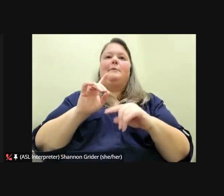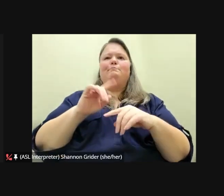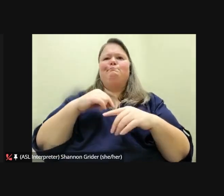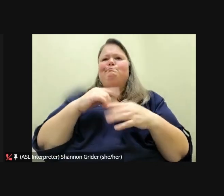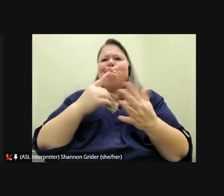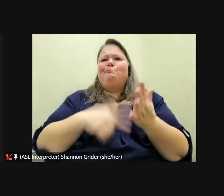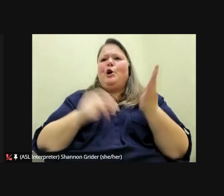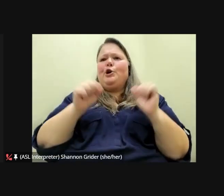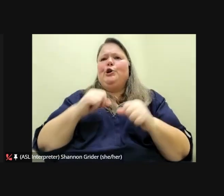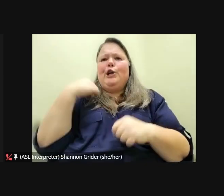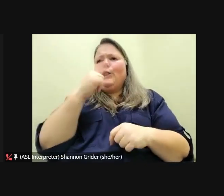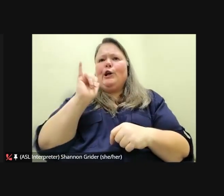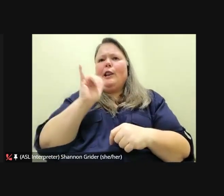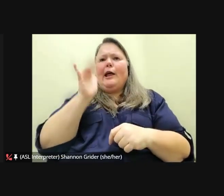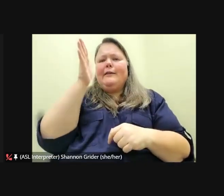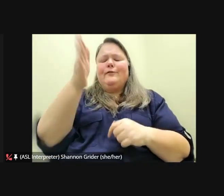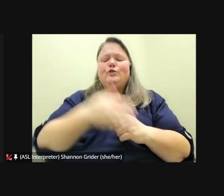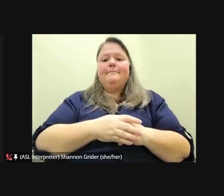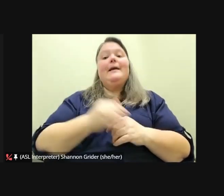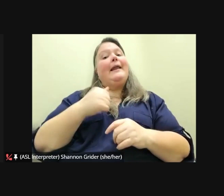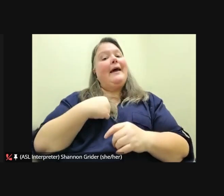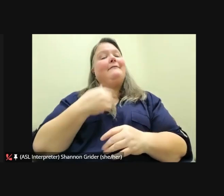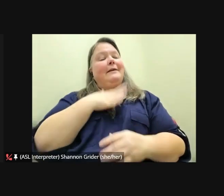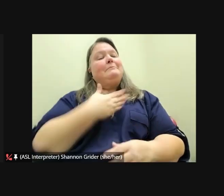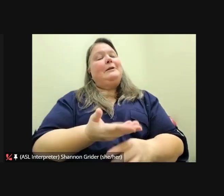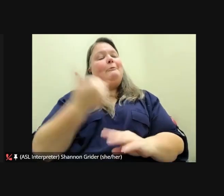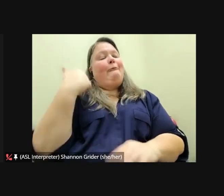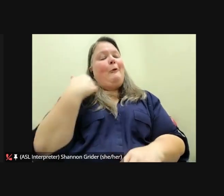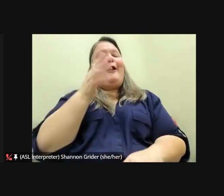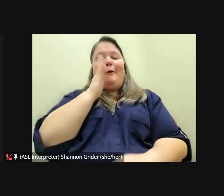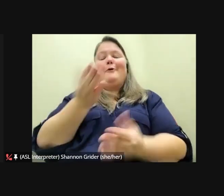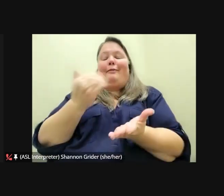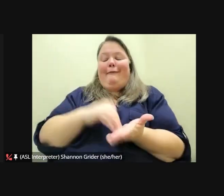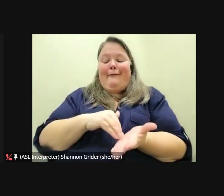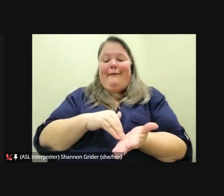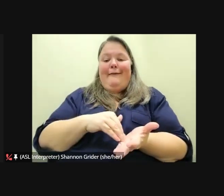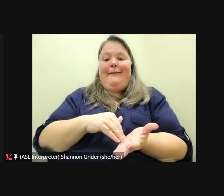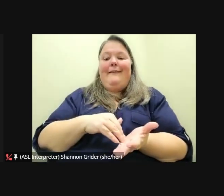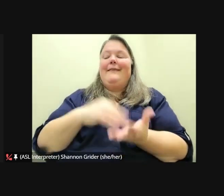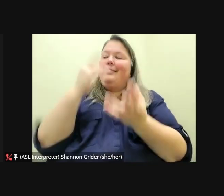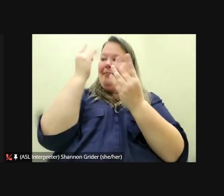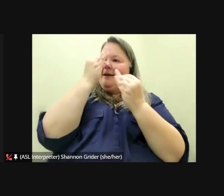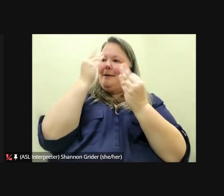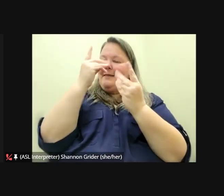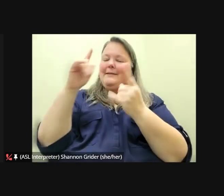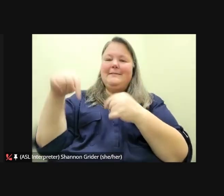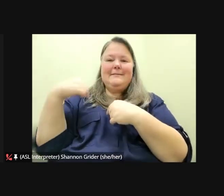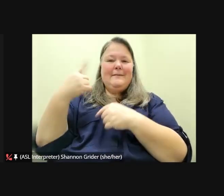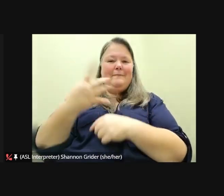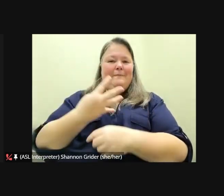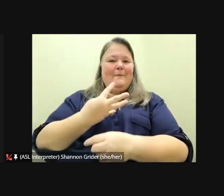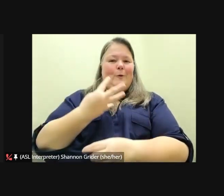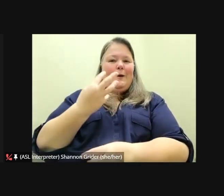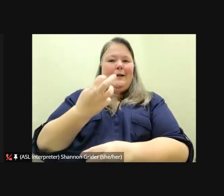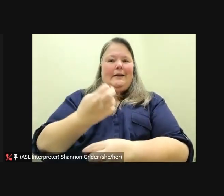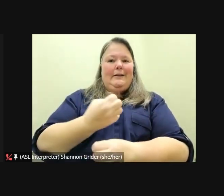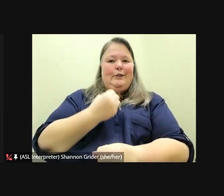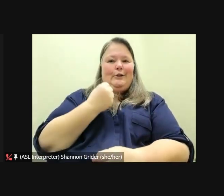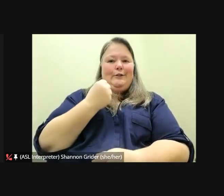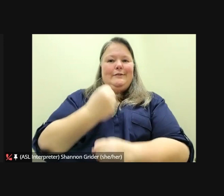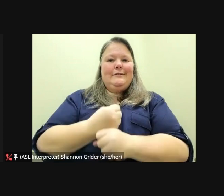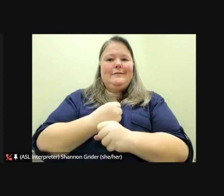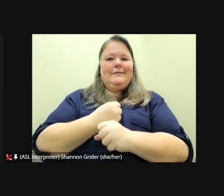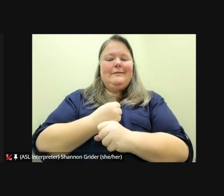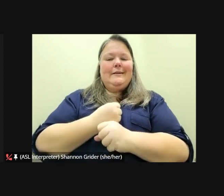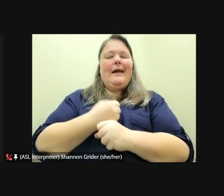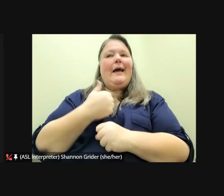I've admitted before, and I'll admit here this evening, that thinking about this over the course of 4 years, I tend to be